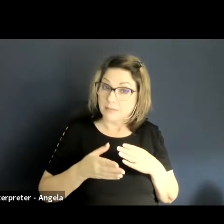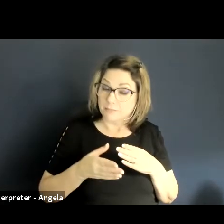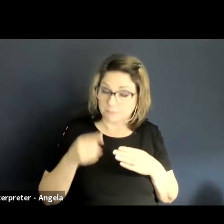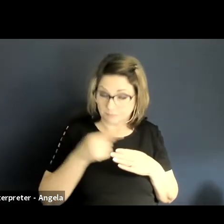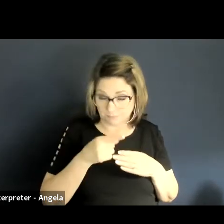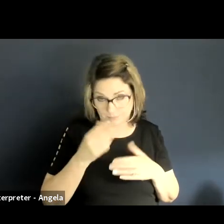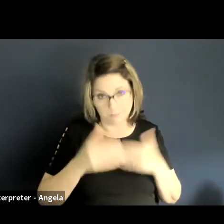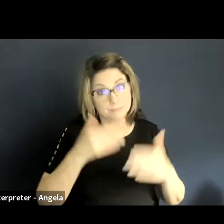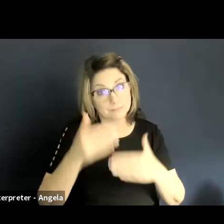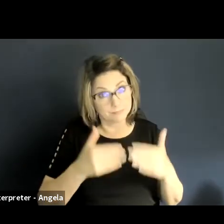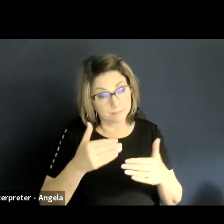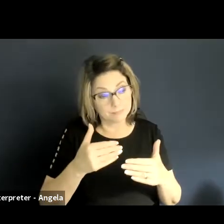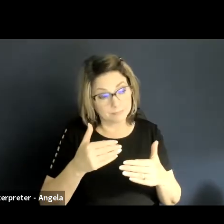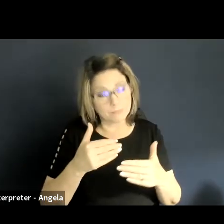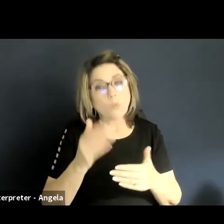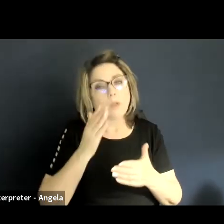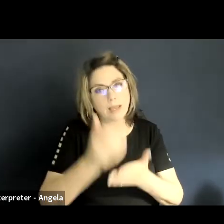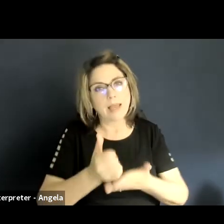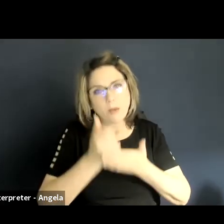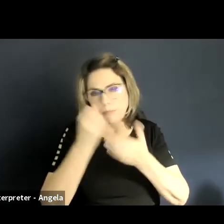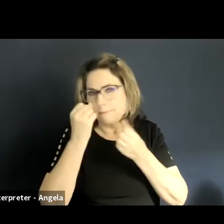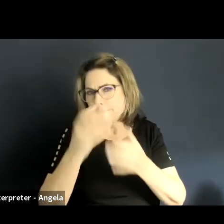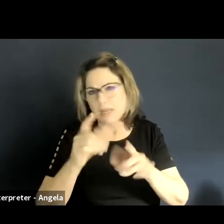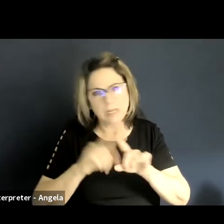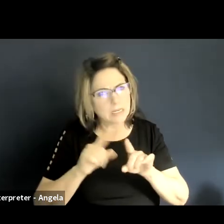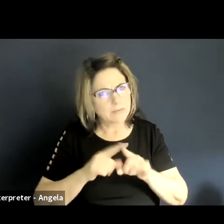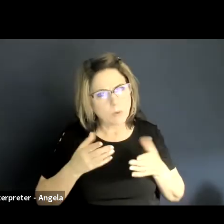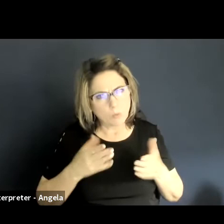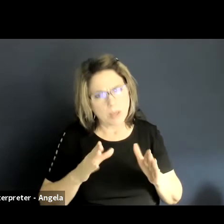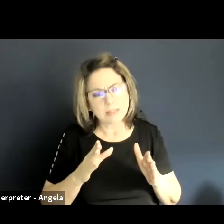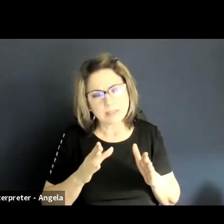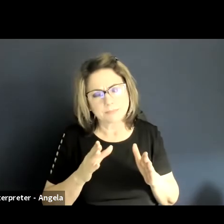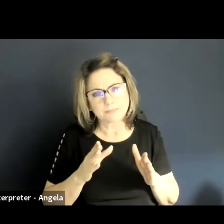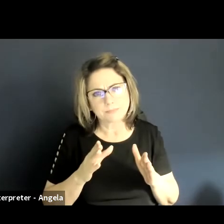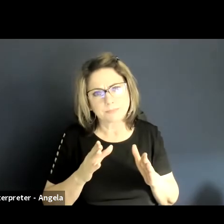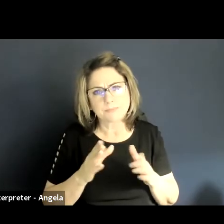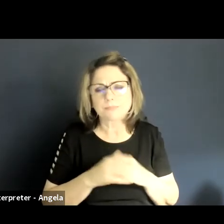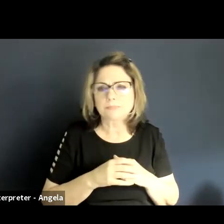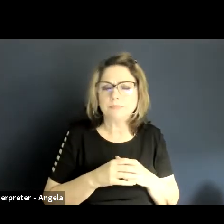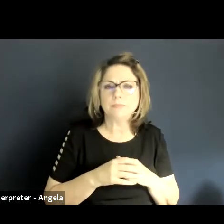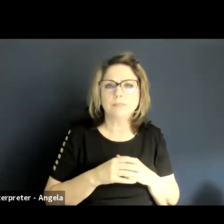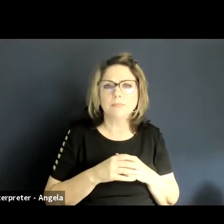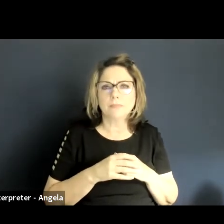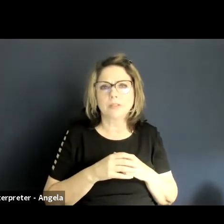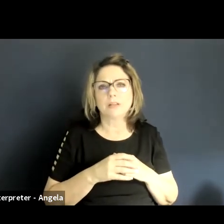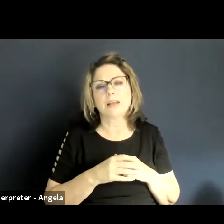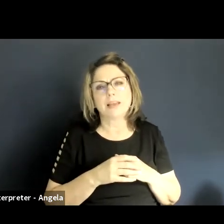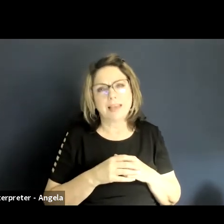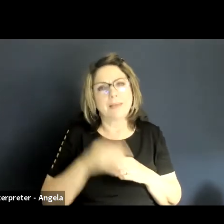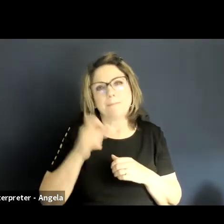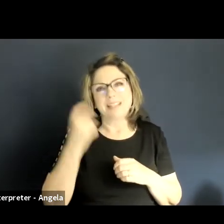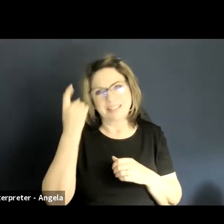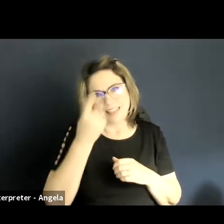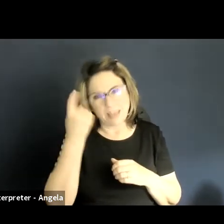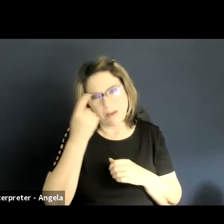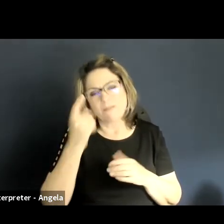process, though, it's going to help you in so many different ways, as we mentioned. And again, it's something you have to think about right from the